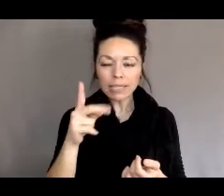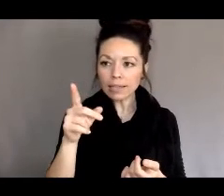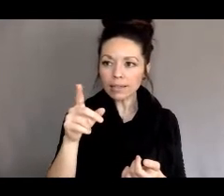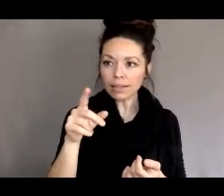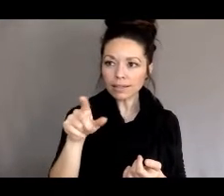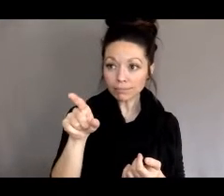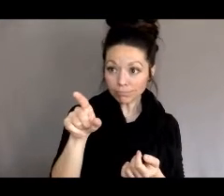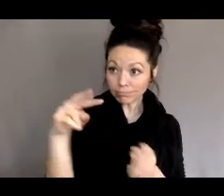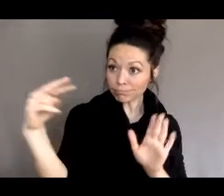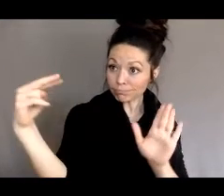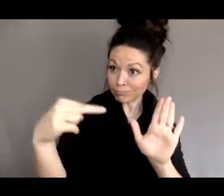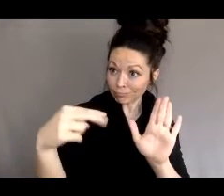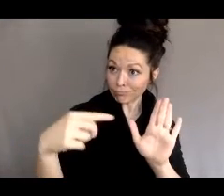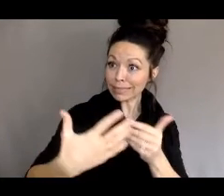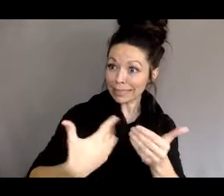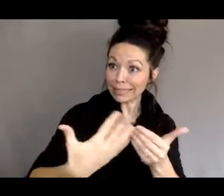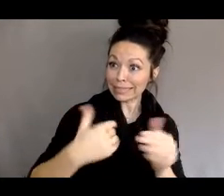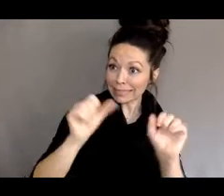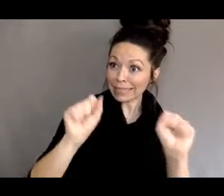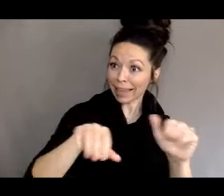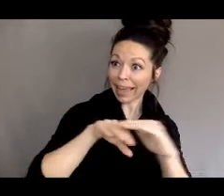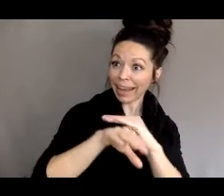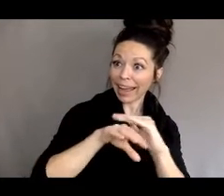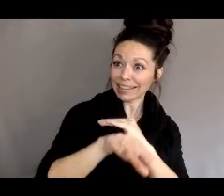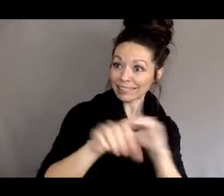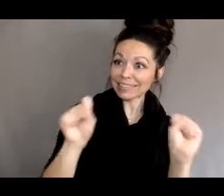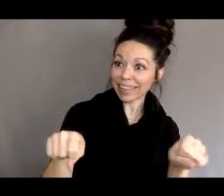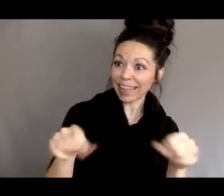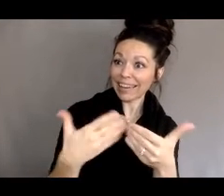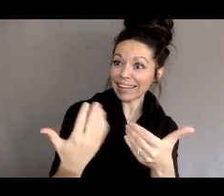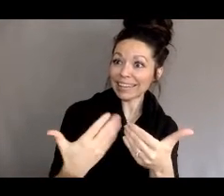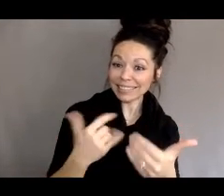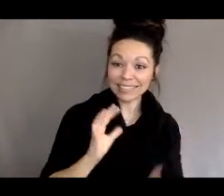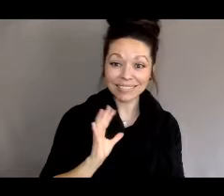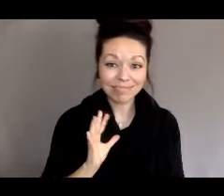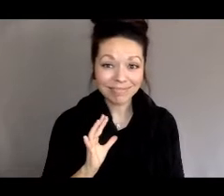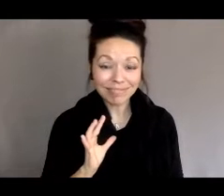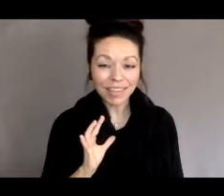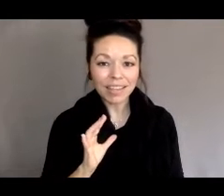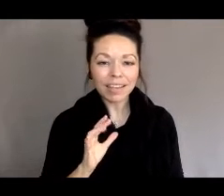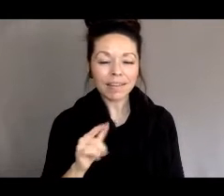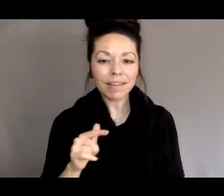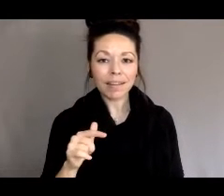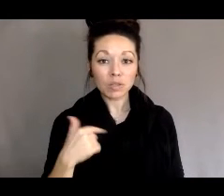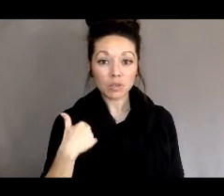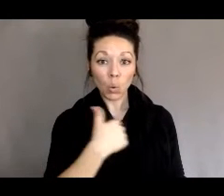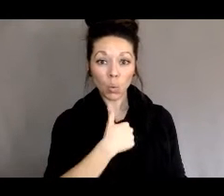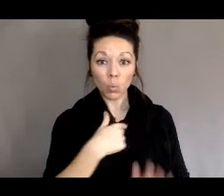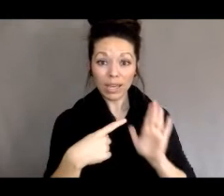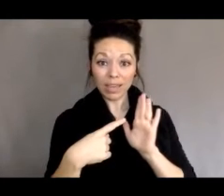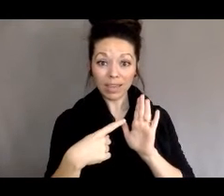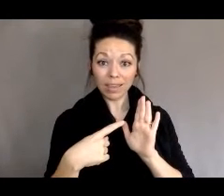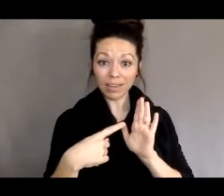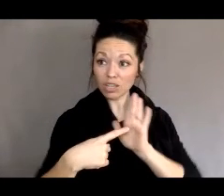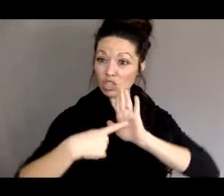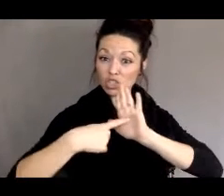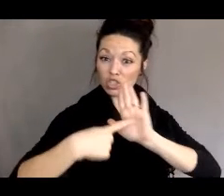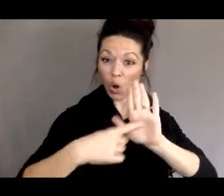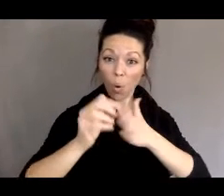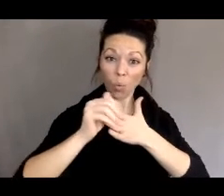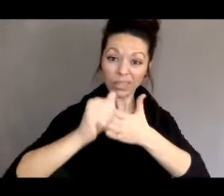how easy accessibility can be done. So to be a part of that and to demonstrate that to